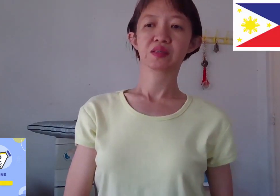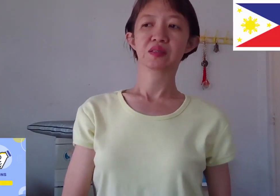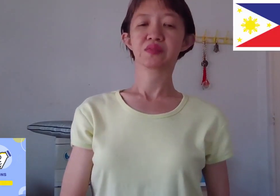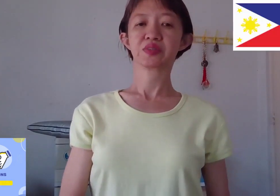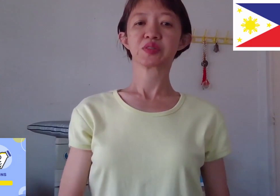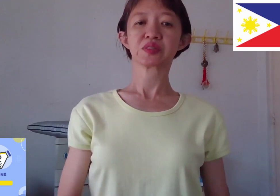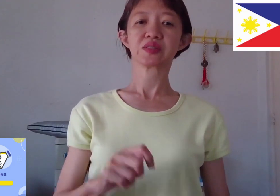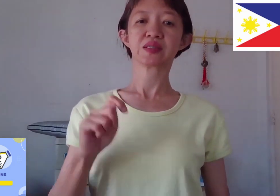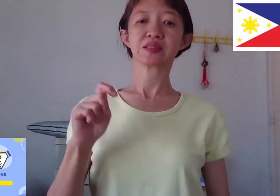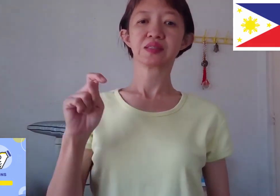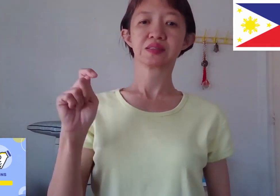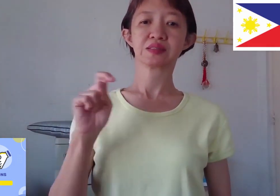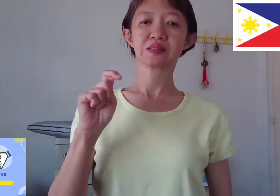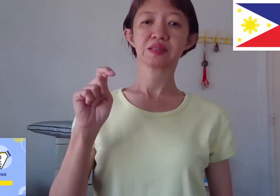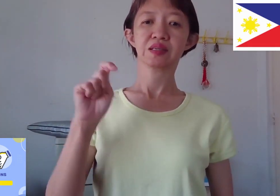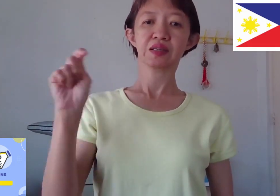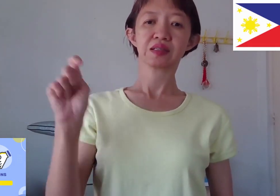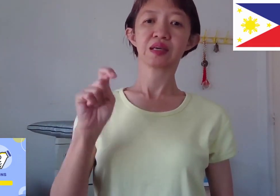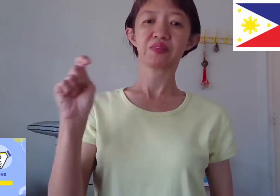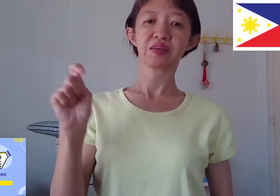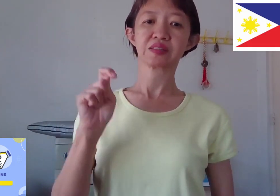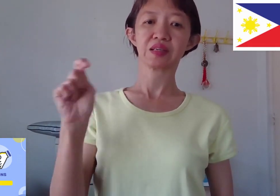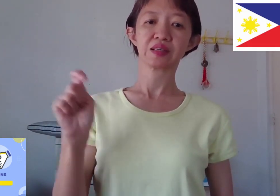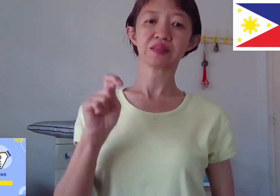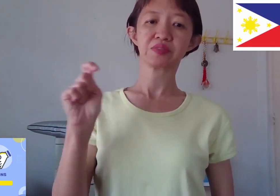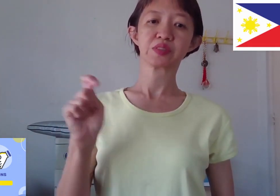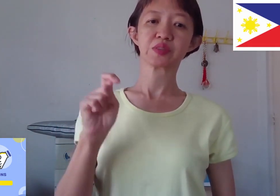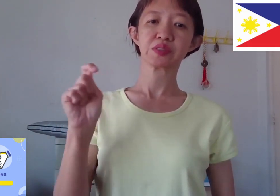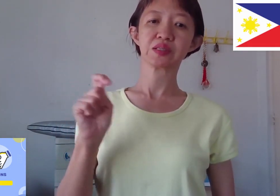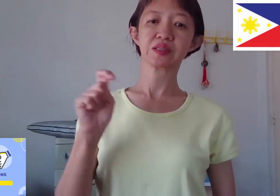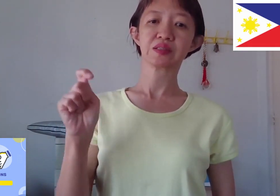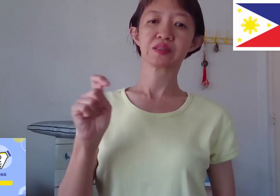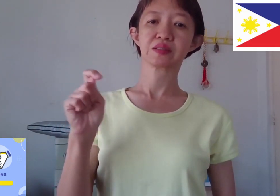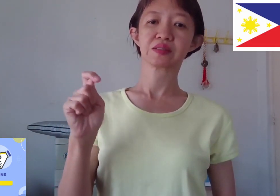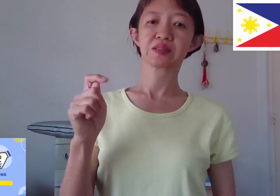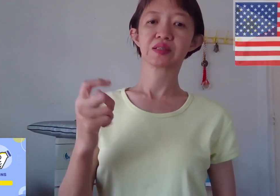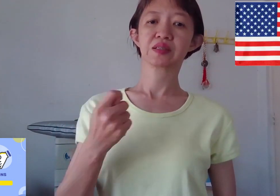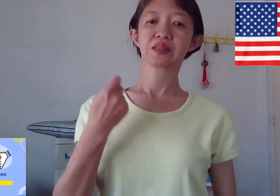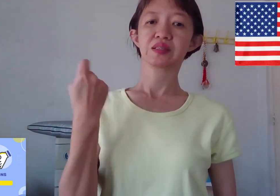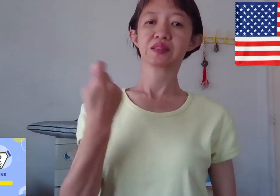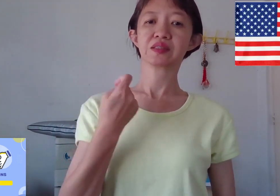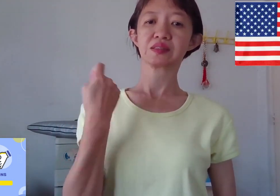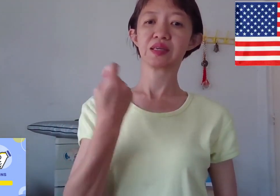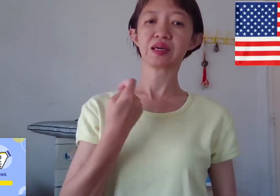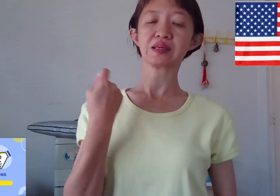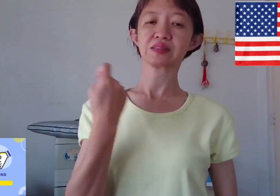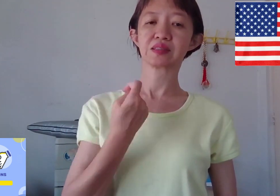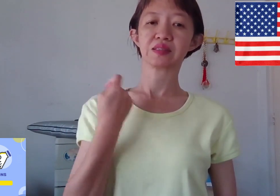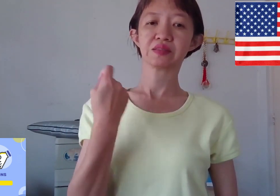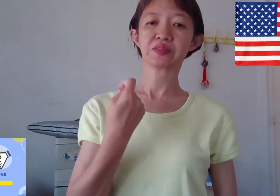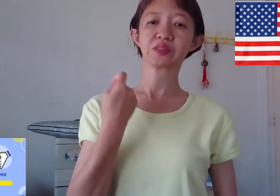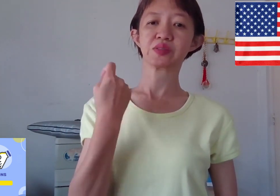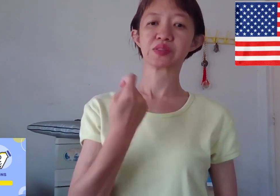Then for Tuesday, this is the FSL for Tuesday. And this is the ASL for